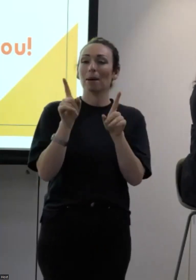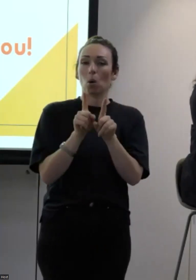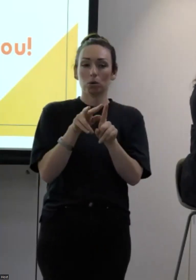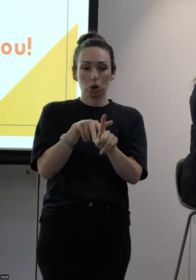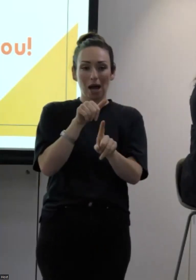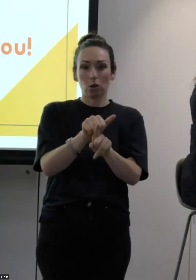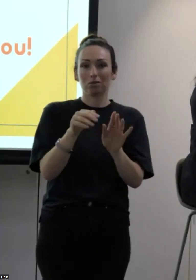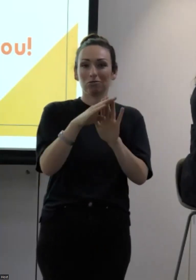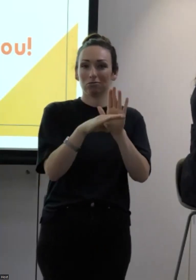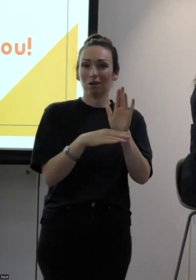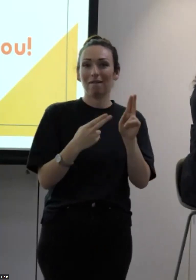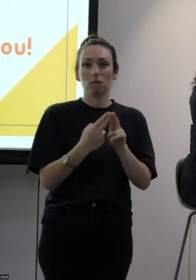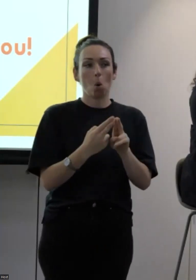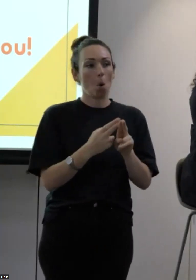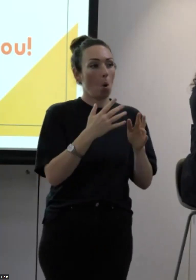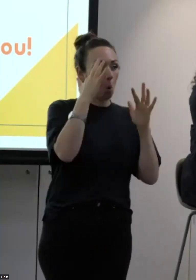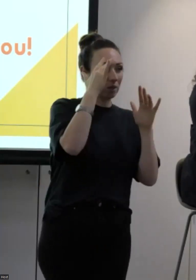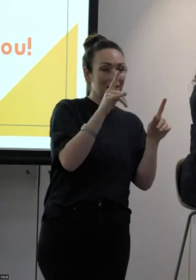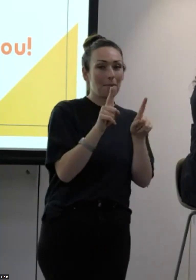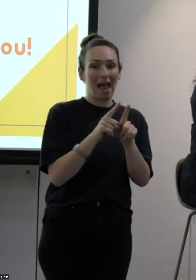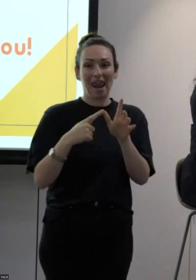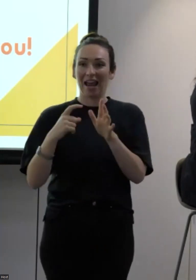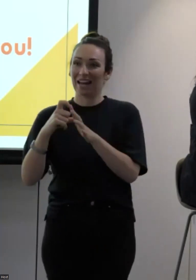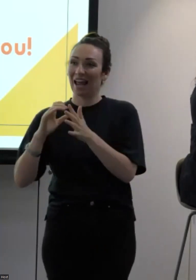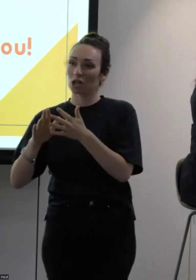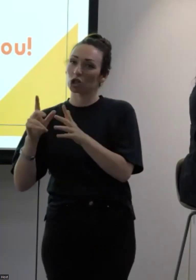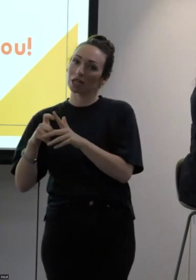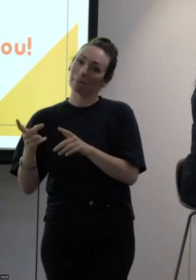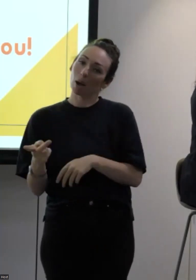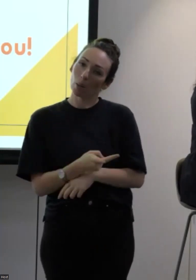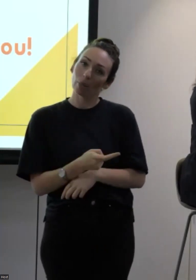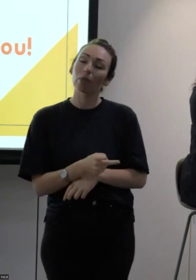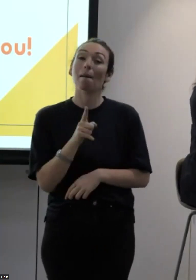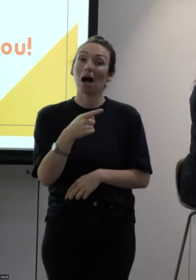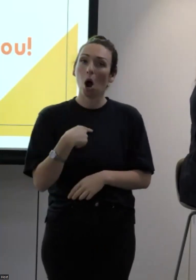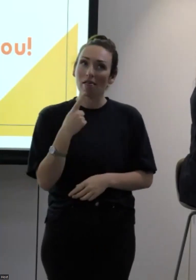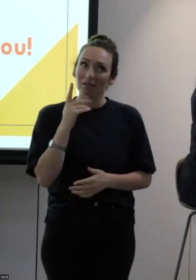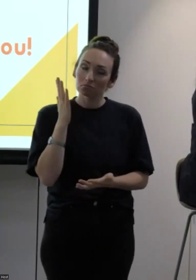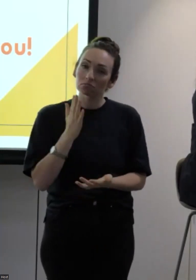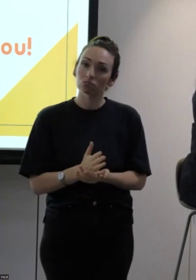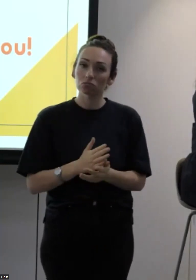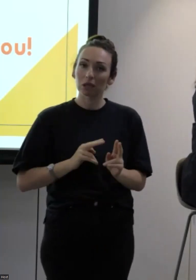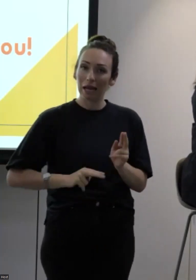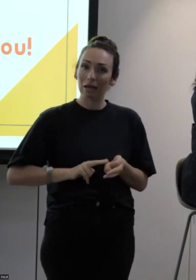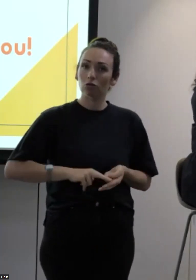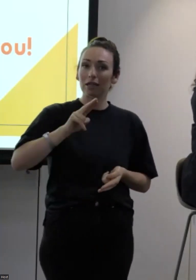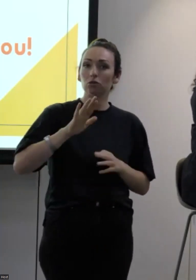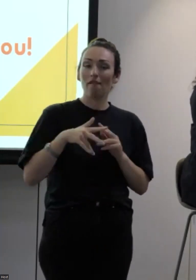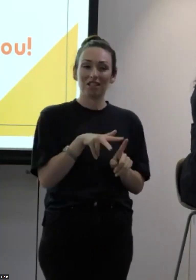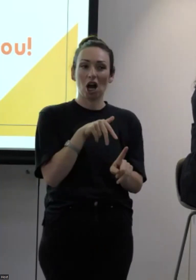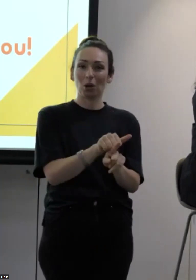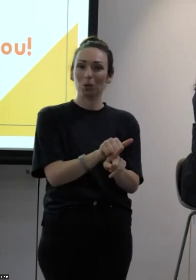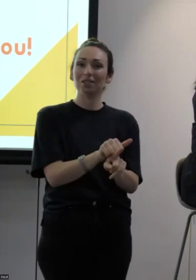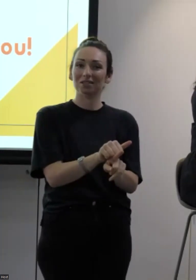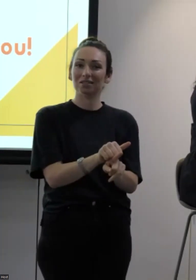autism and ADHD. But as we said, there is also a genuine increase in diagnosis. And part